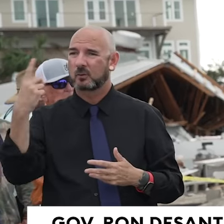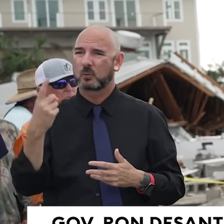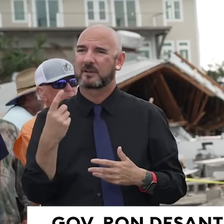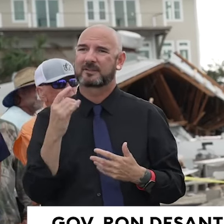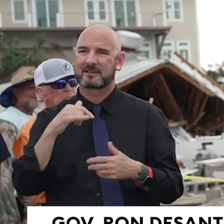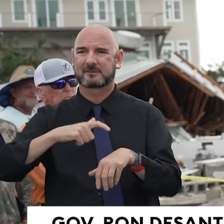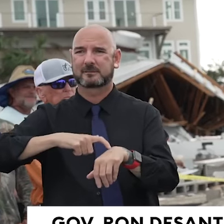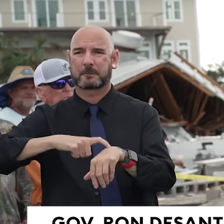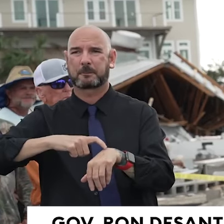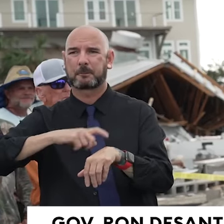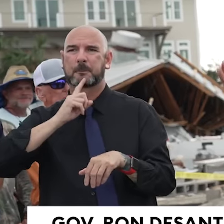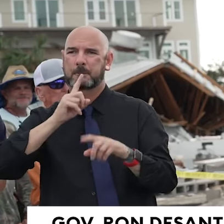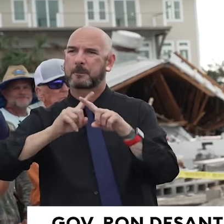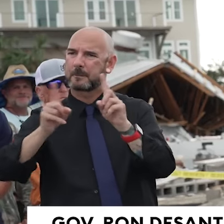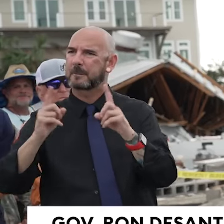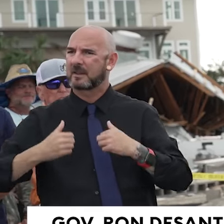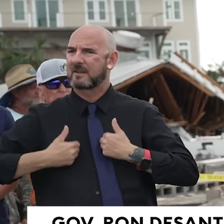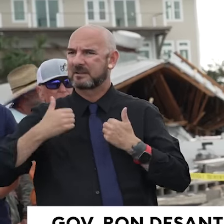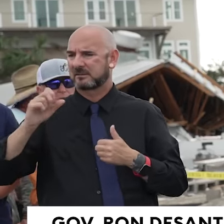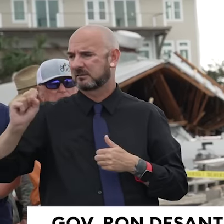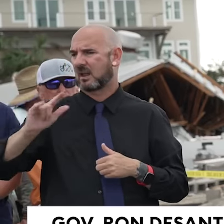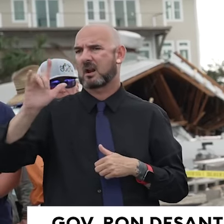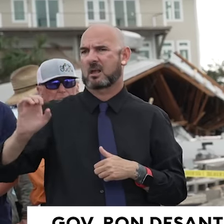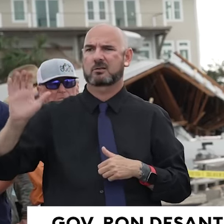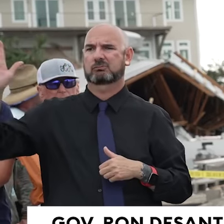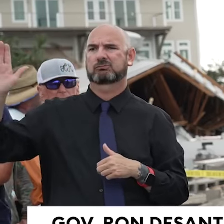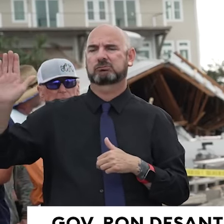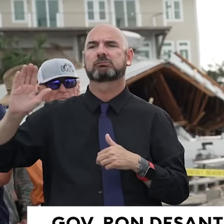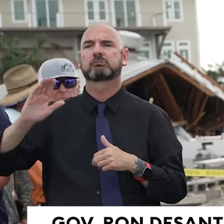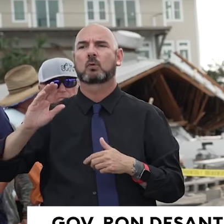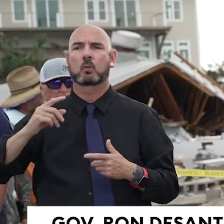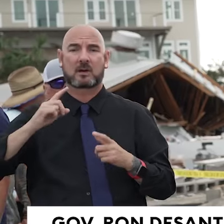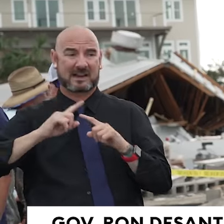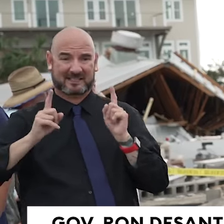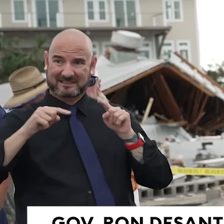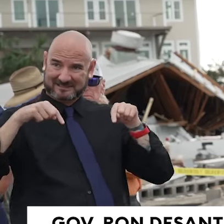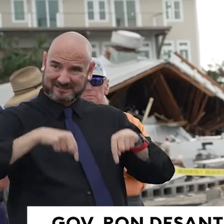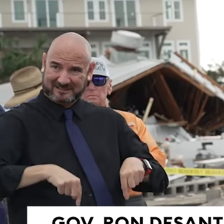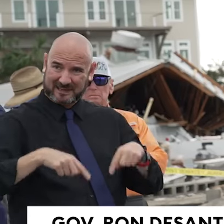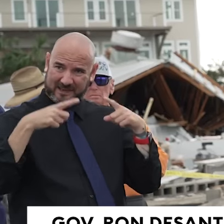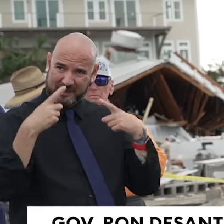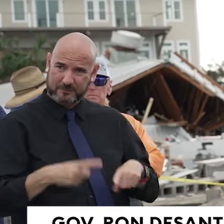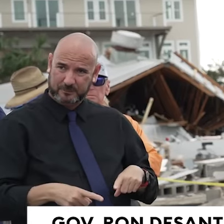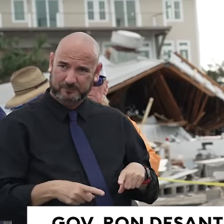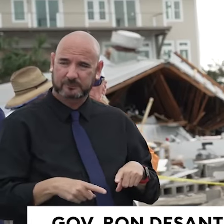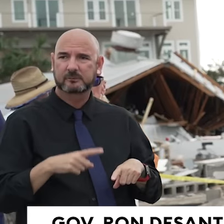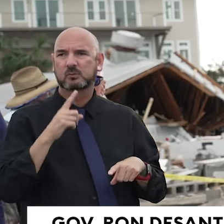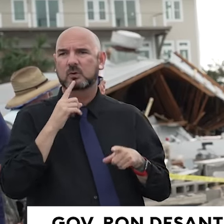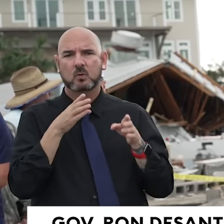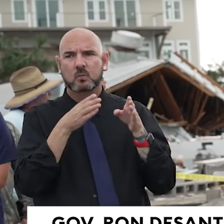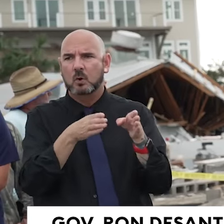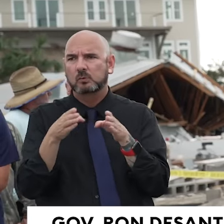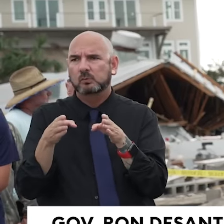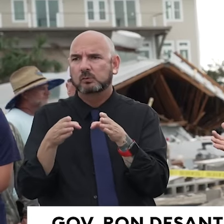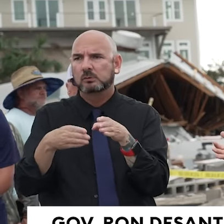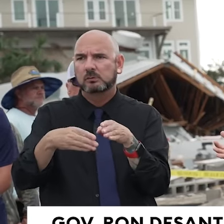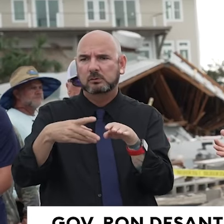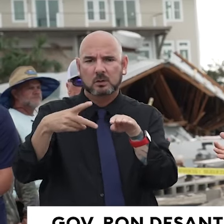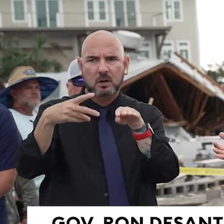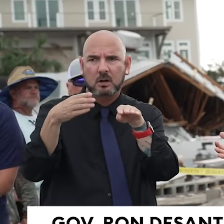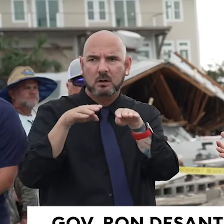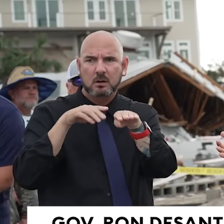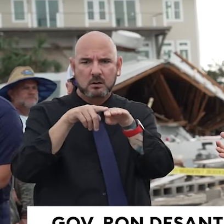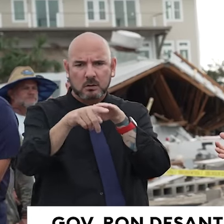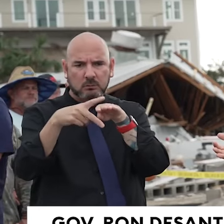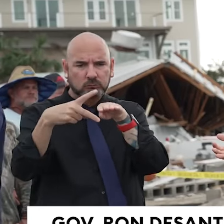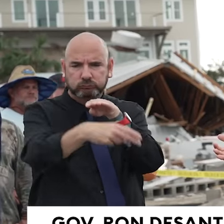different lifestyle. And so when you have something like this happen, to sever the roads and the bridges and a lot of the things that happen, I mean,